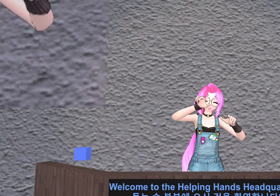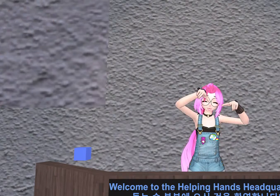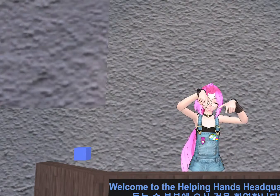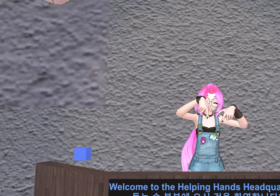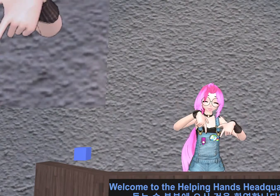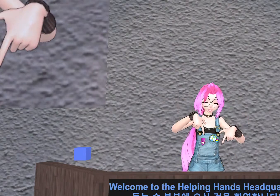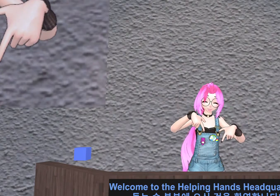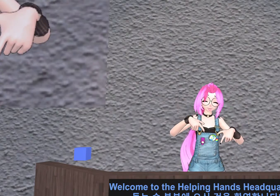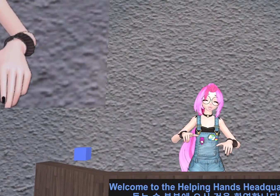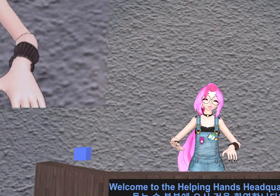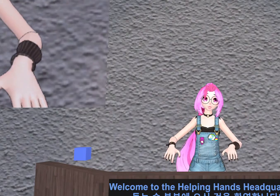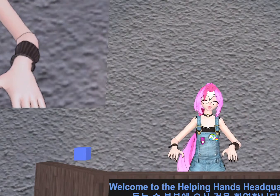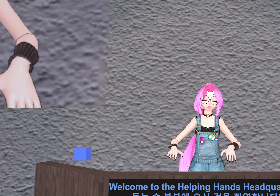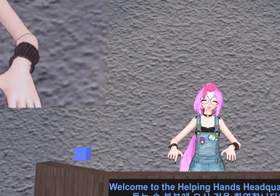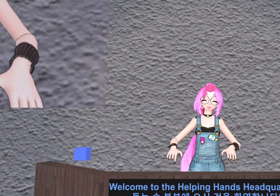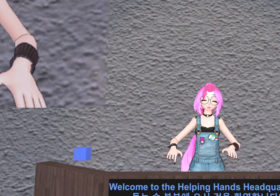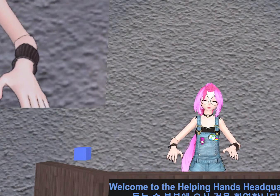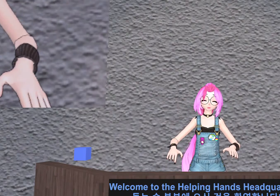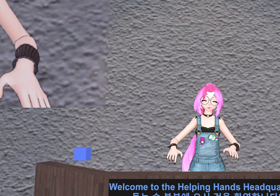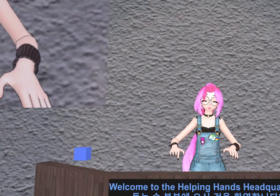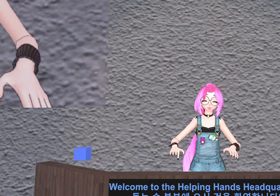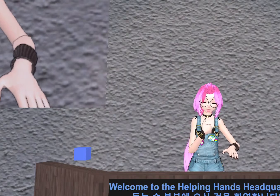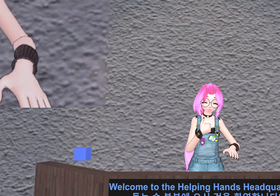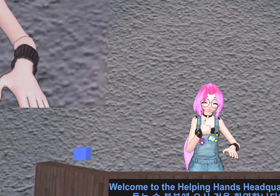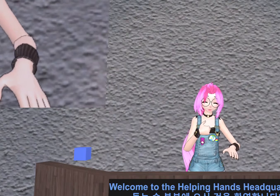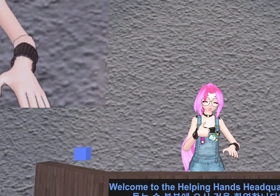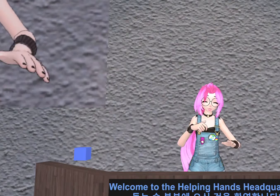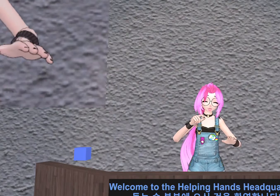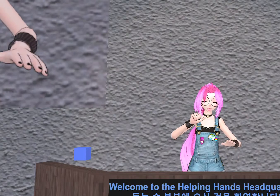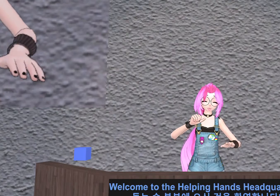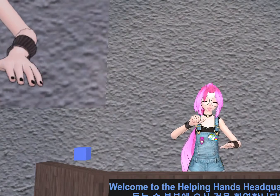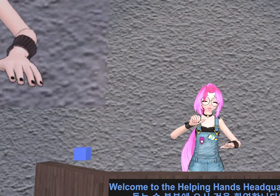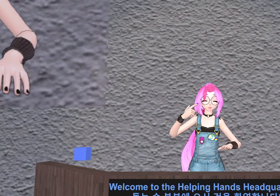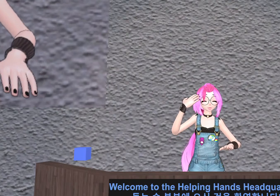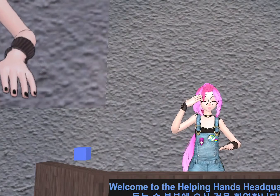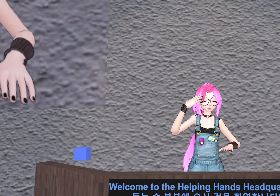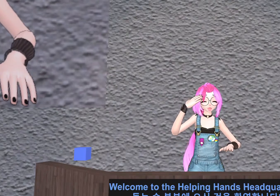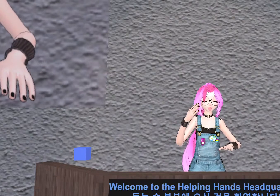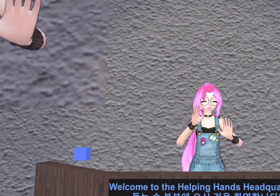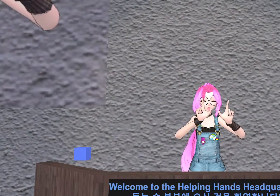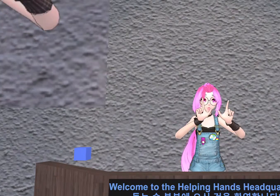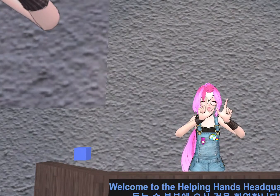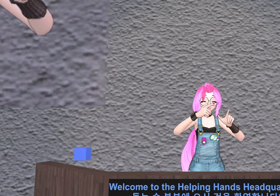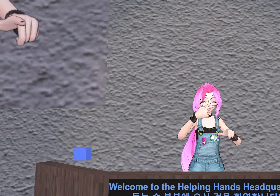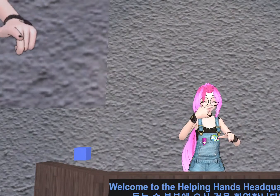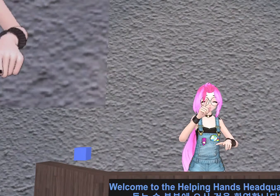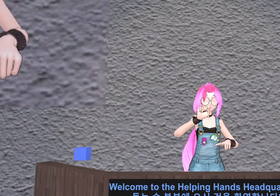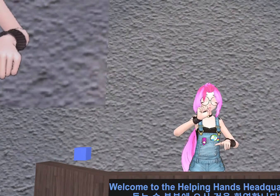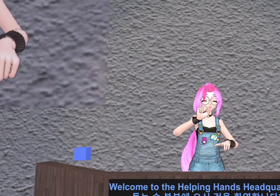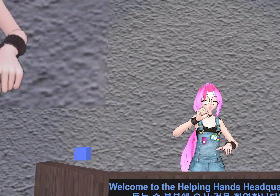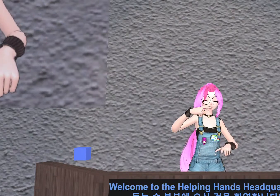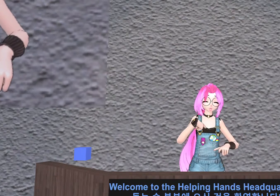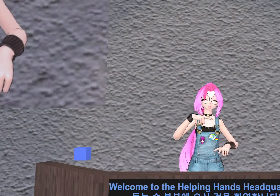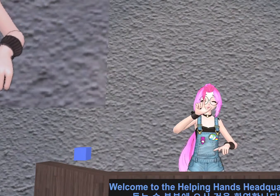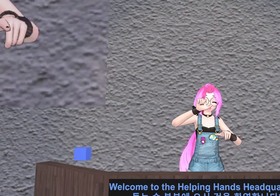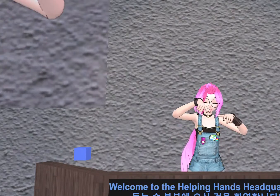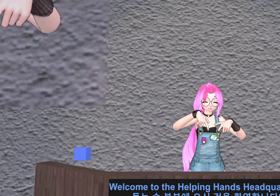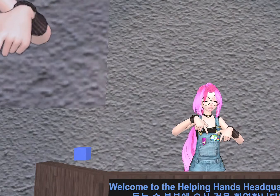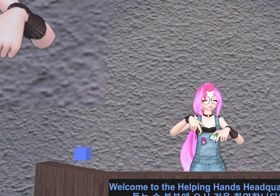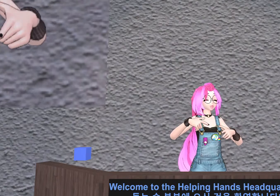like I am like myself. Like I know